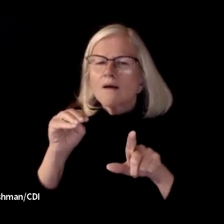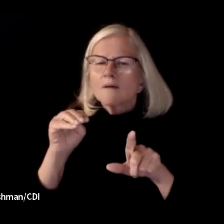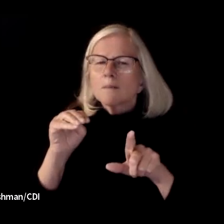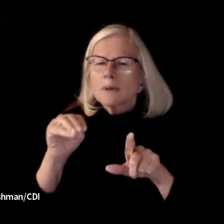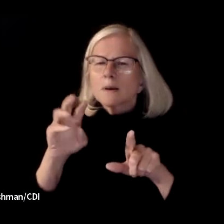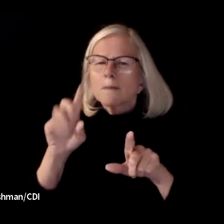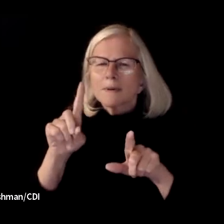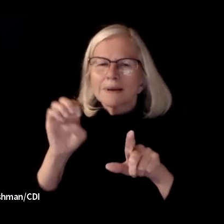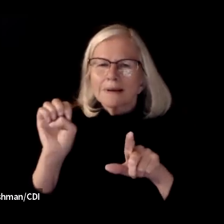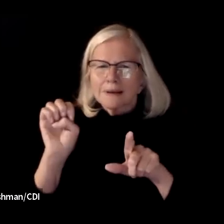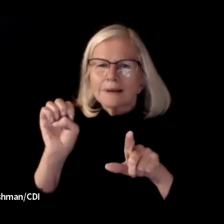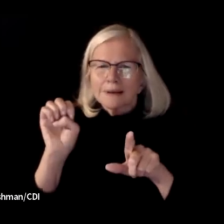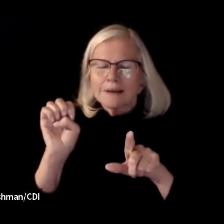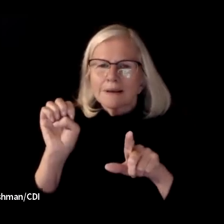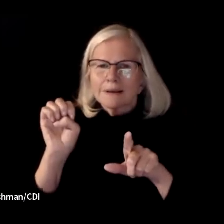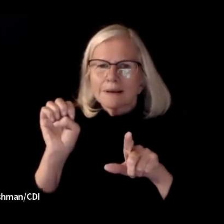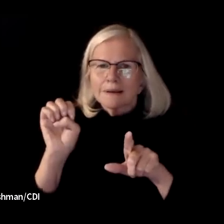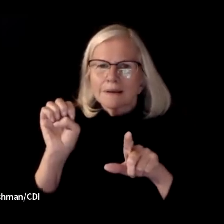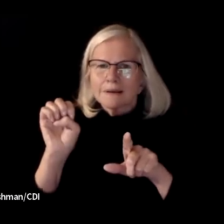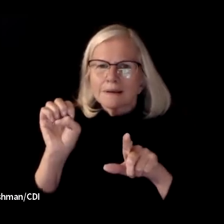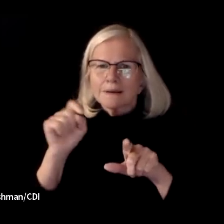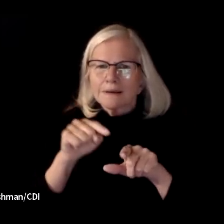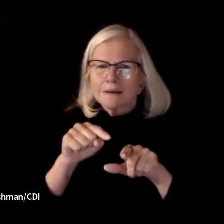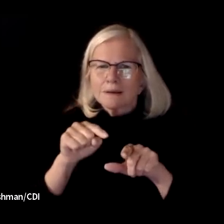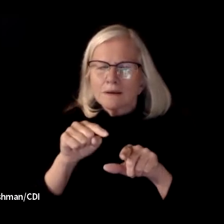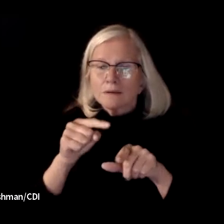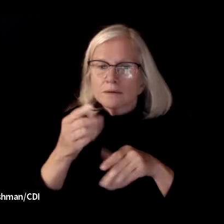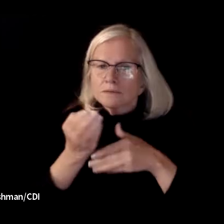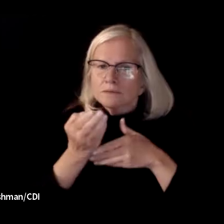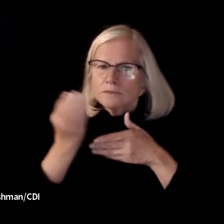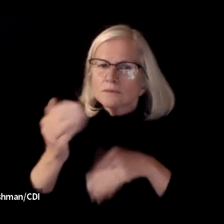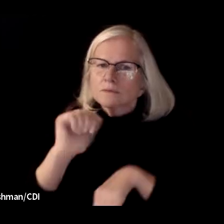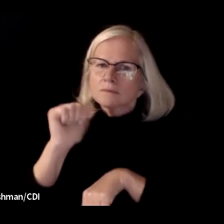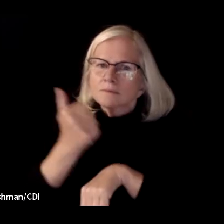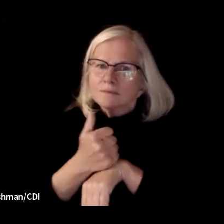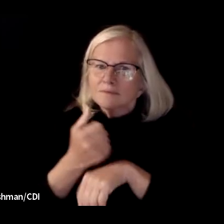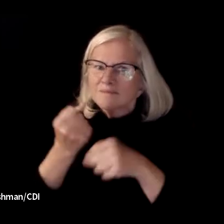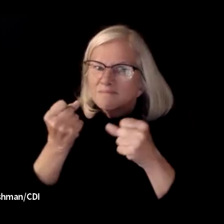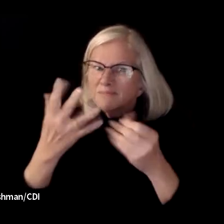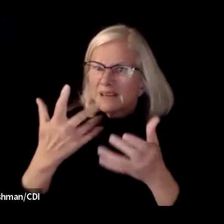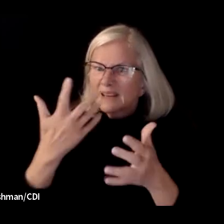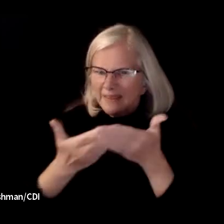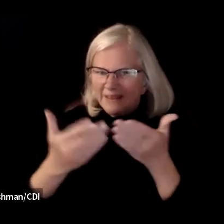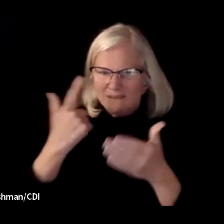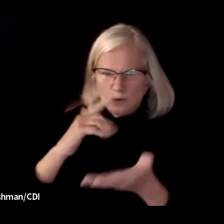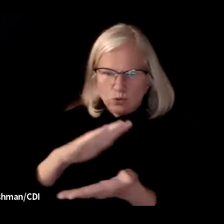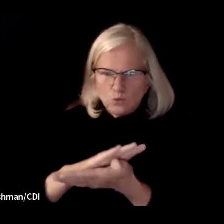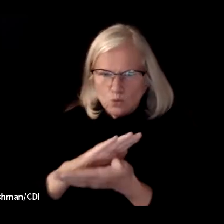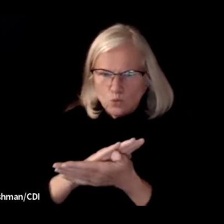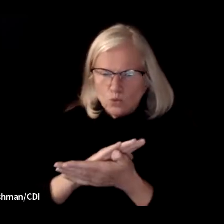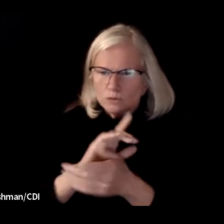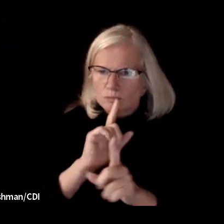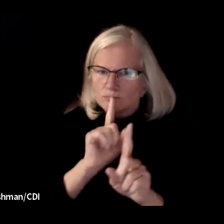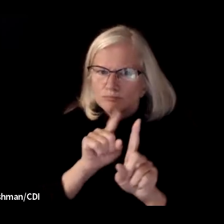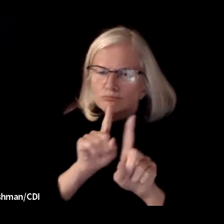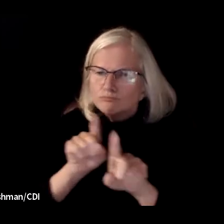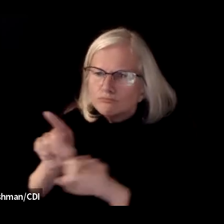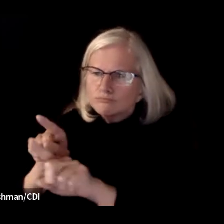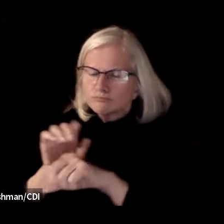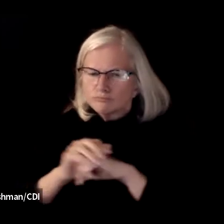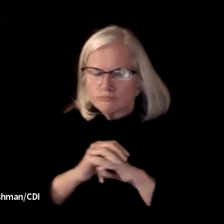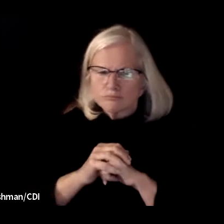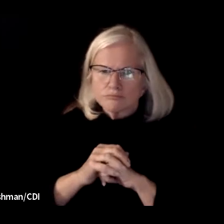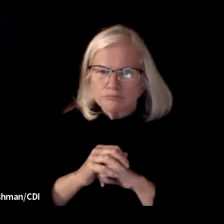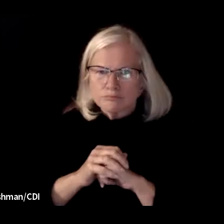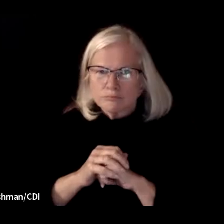things. There are resources in the vein of free